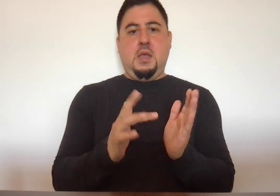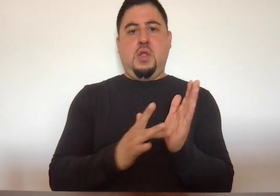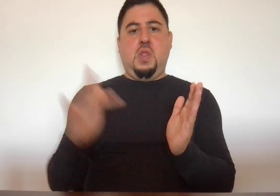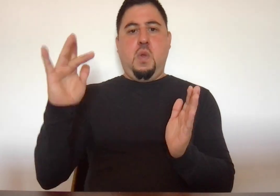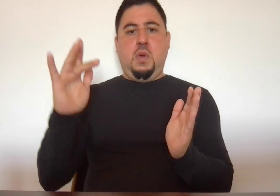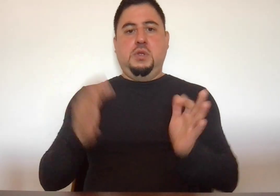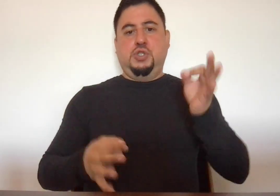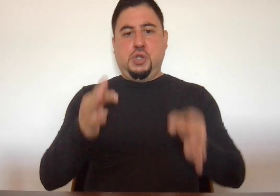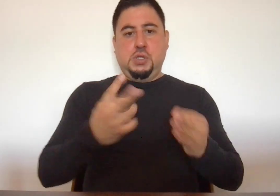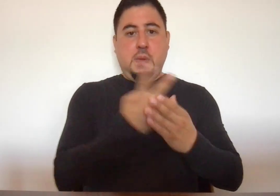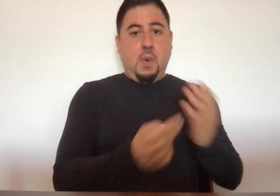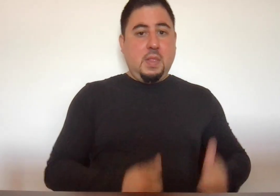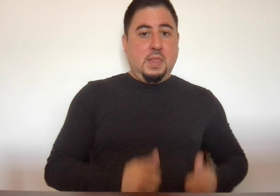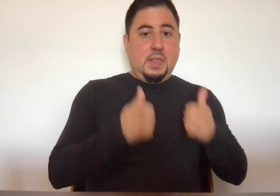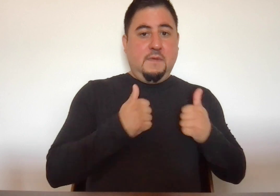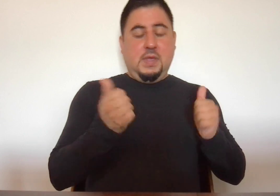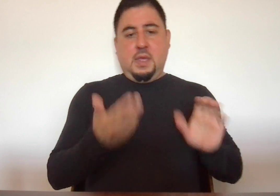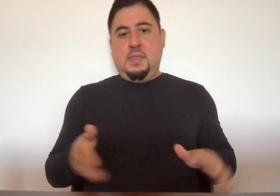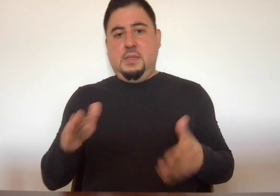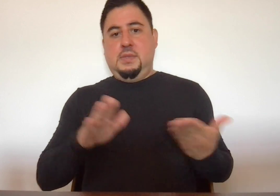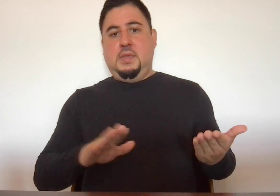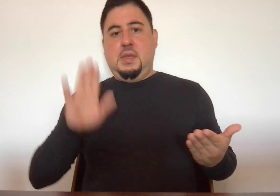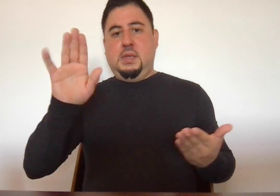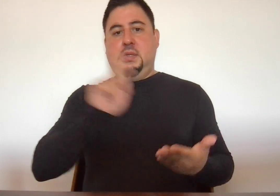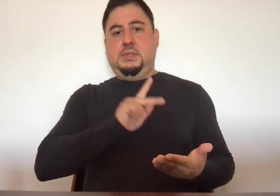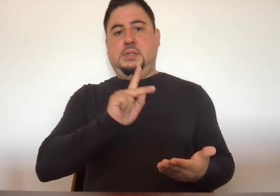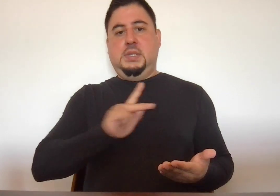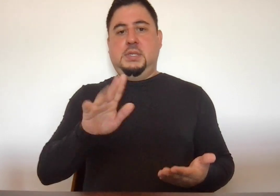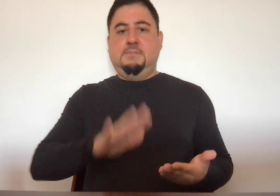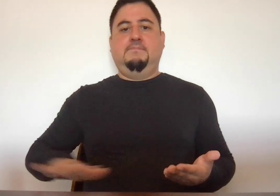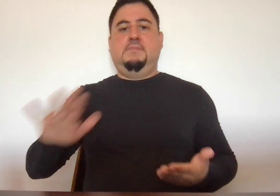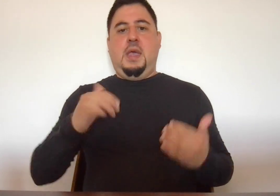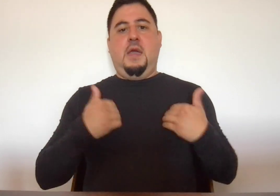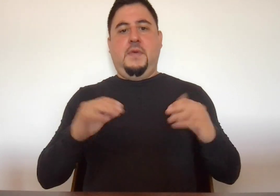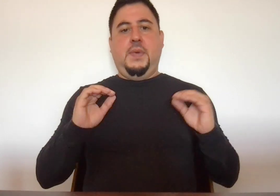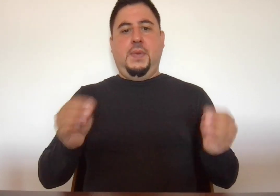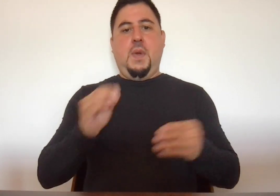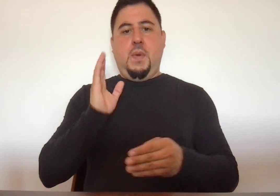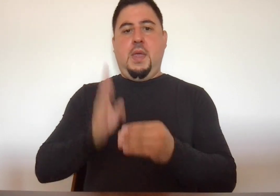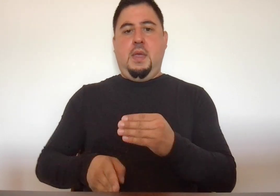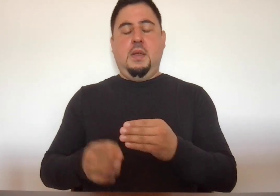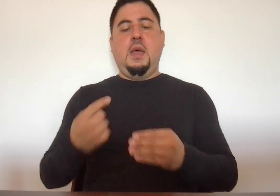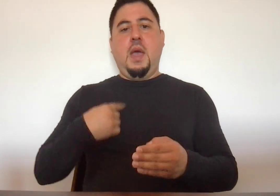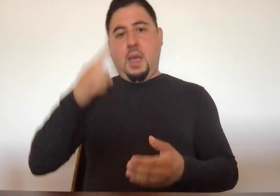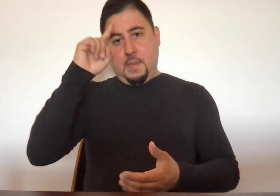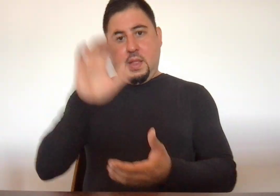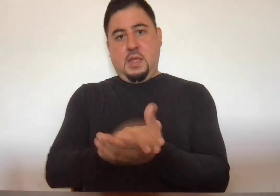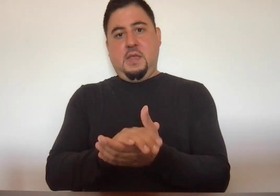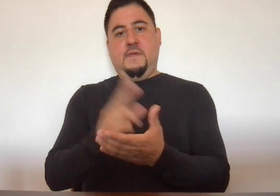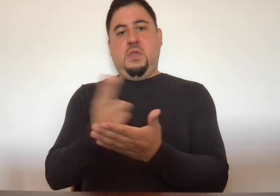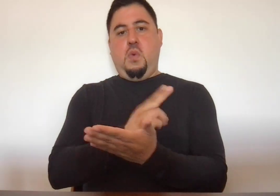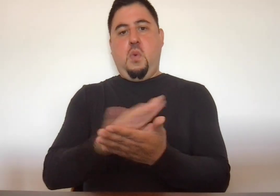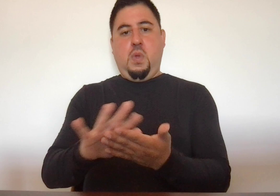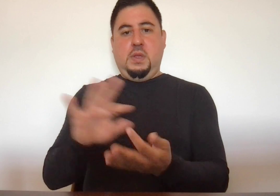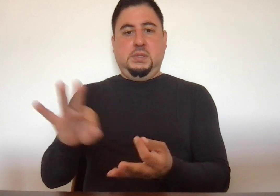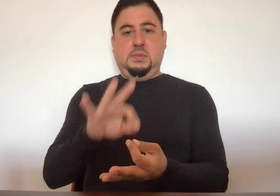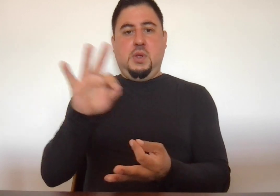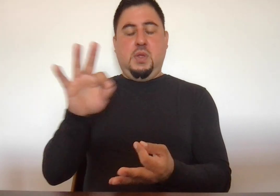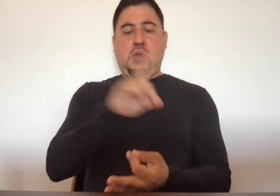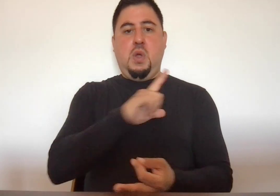to judge the living and the dead, and his kingdom will have no end. I believe in the Holy Spirit, the Lord, the giver